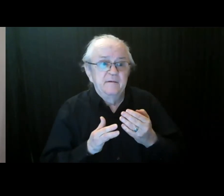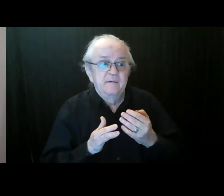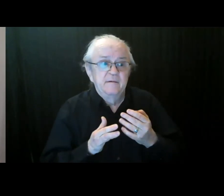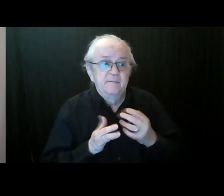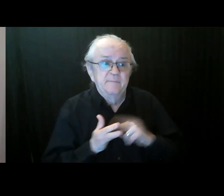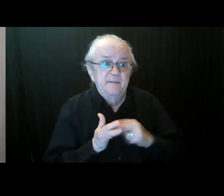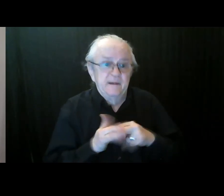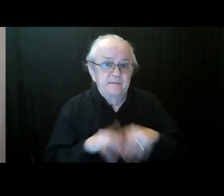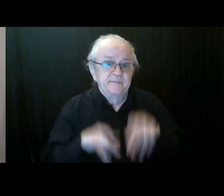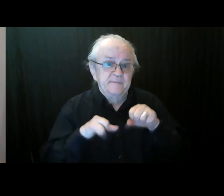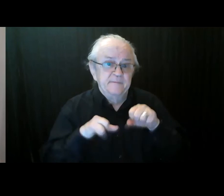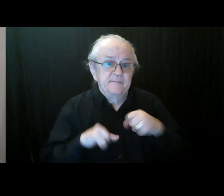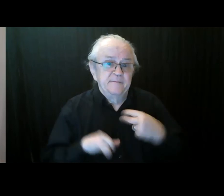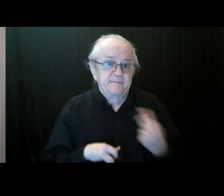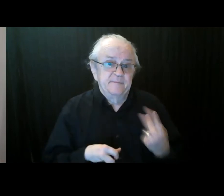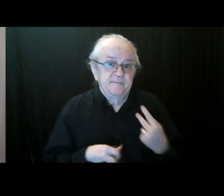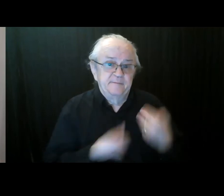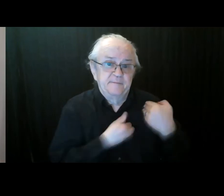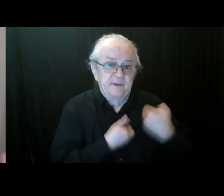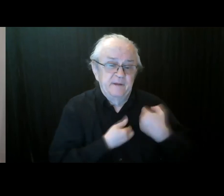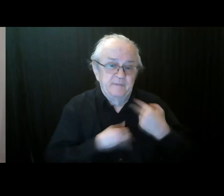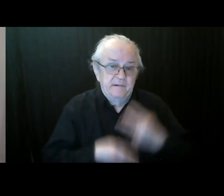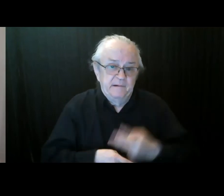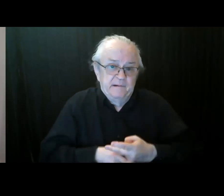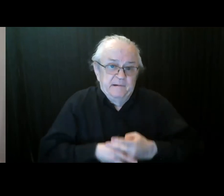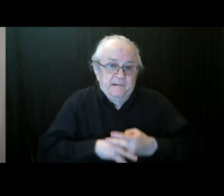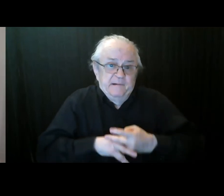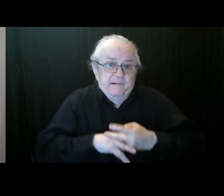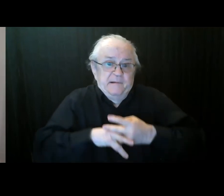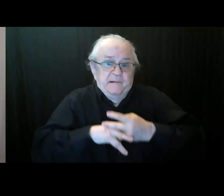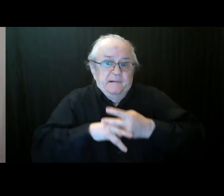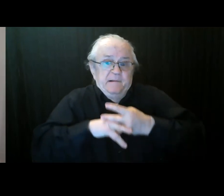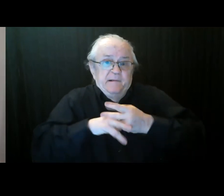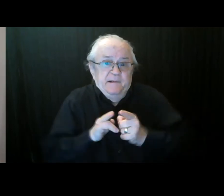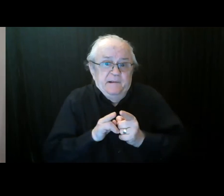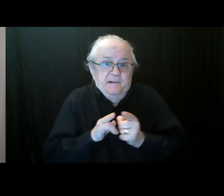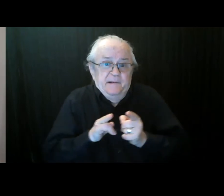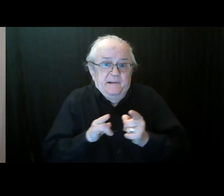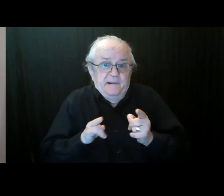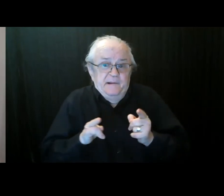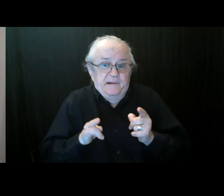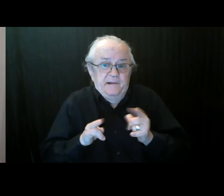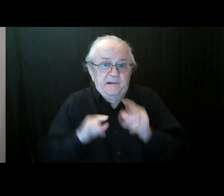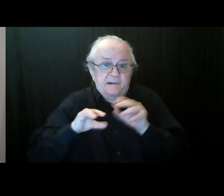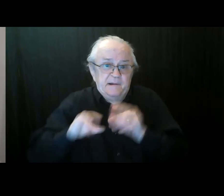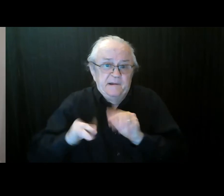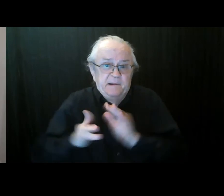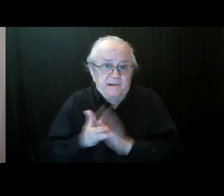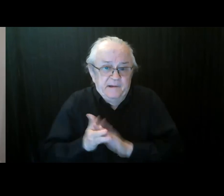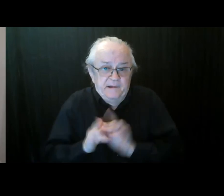would have to rear the bird. They would have to school the bird, go to bird teacher parent